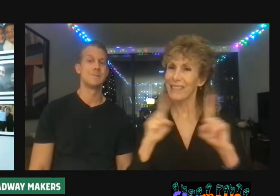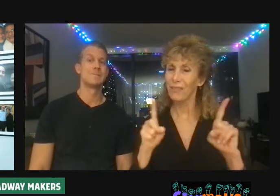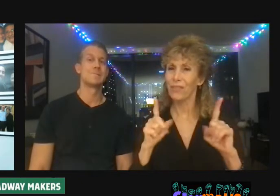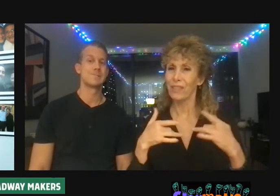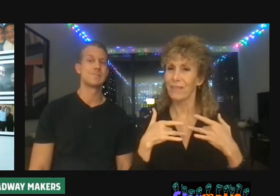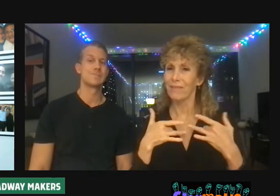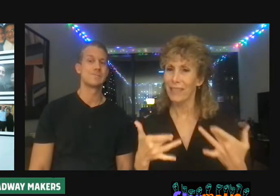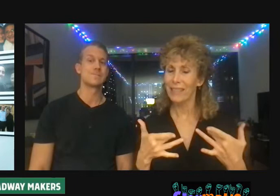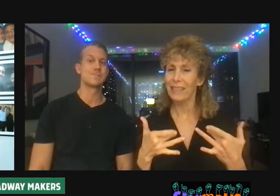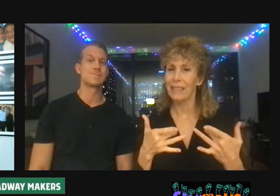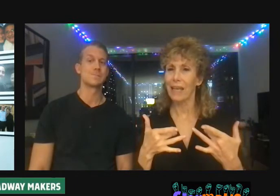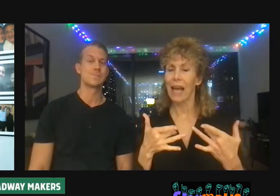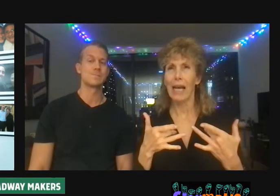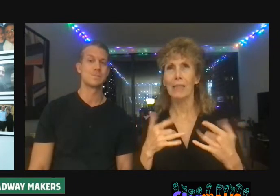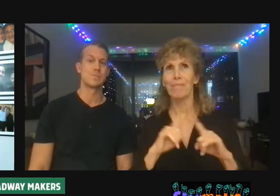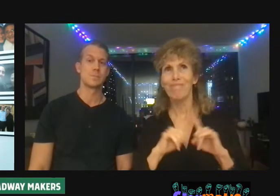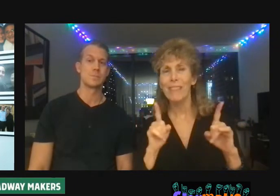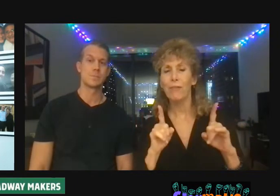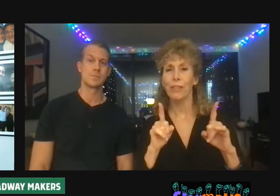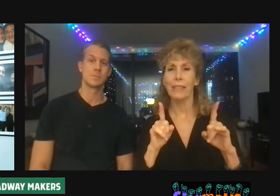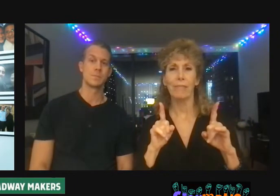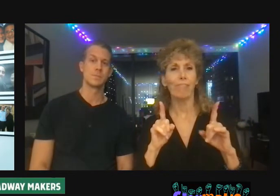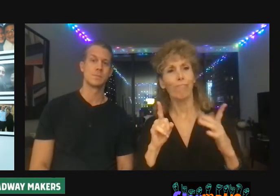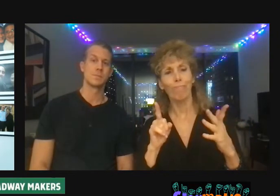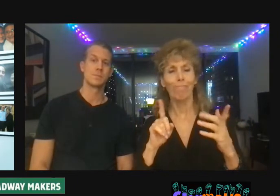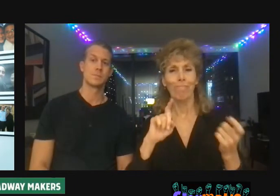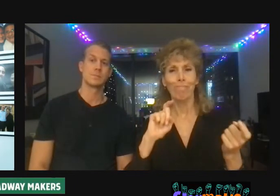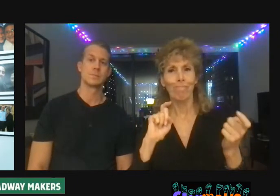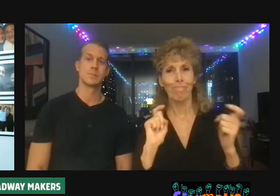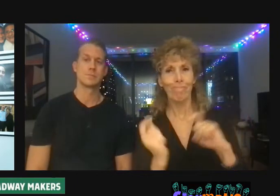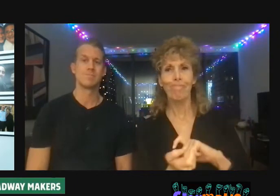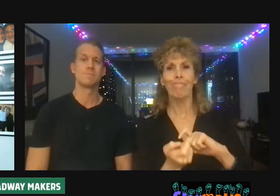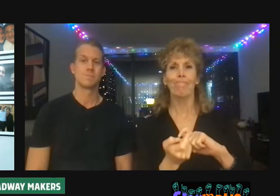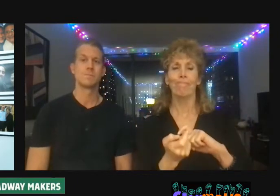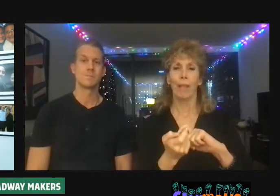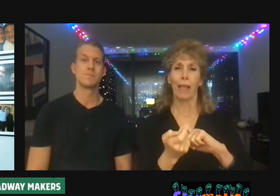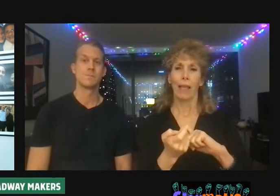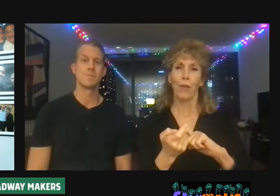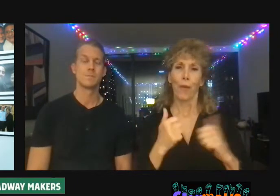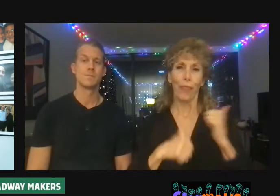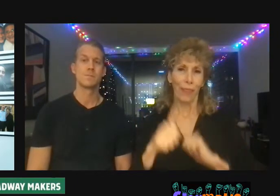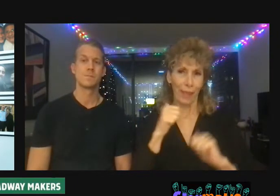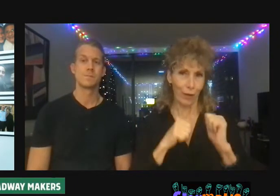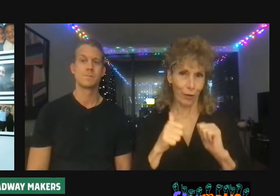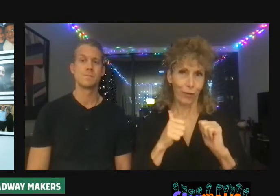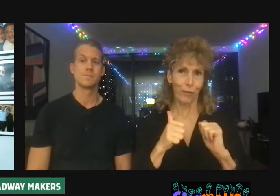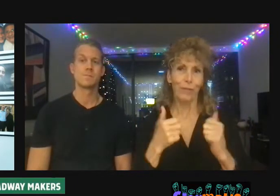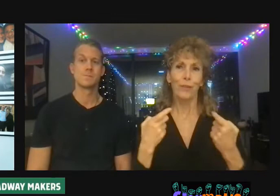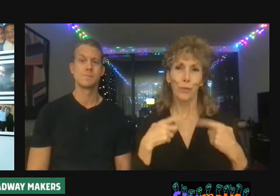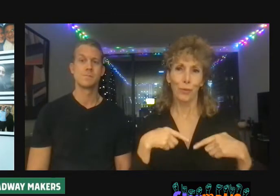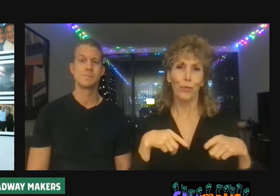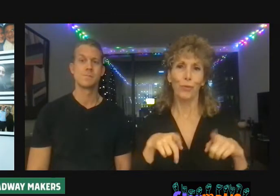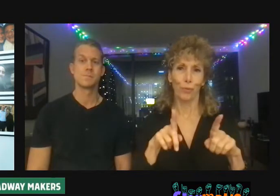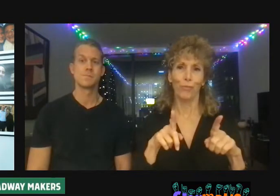the reckoning that theater has gone through over the course of the pandemic.